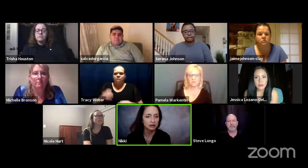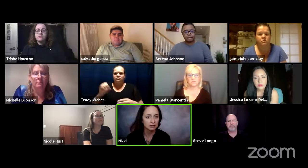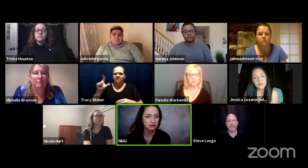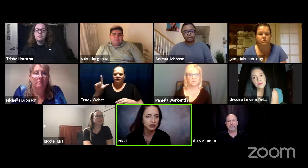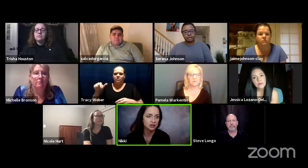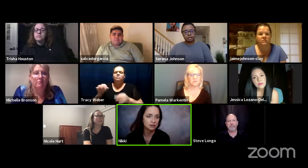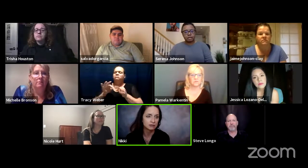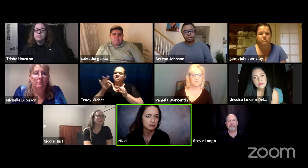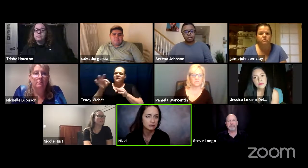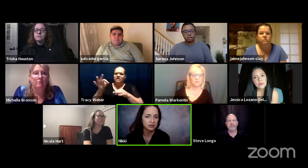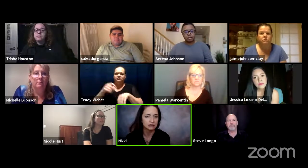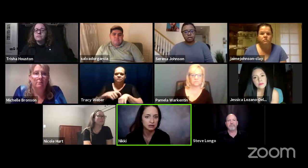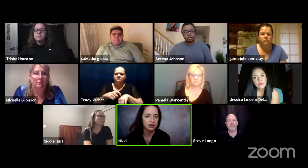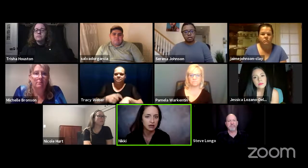That might be a delay.